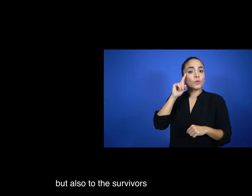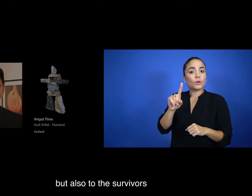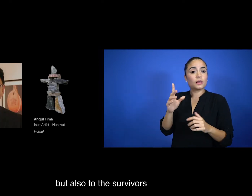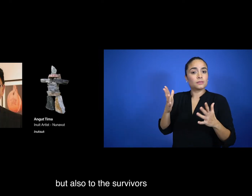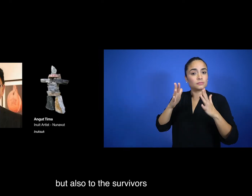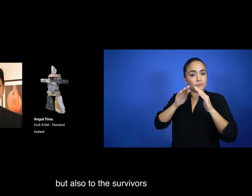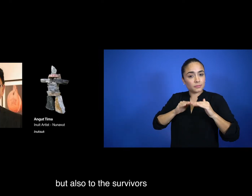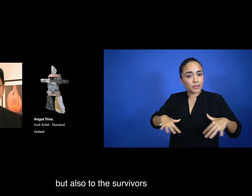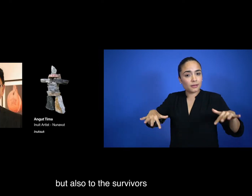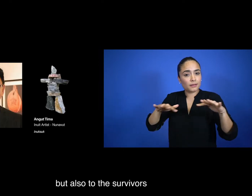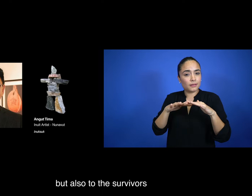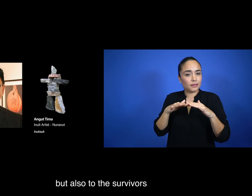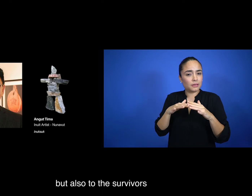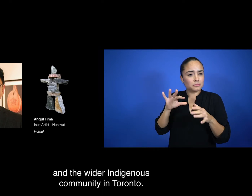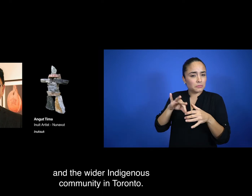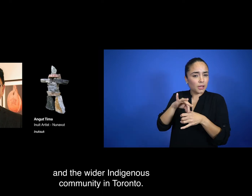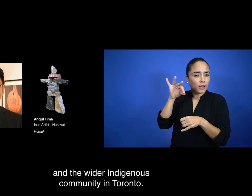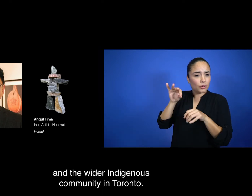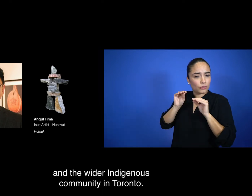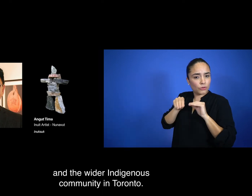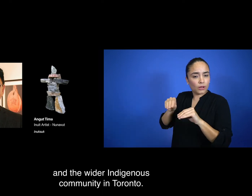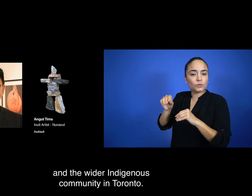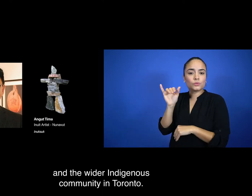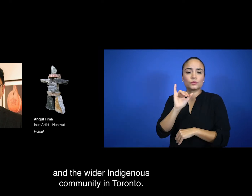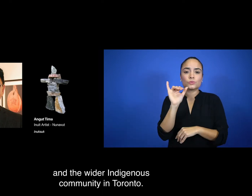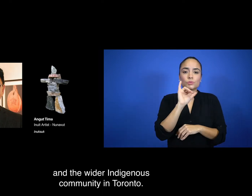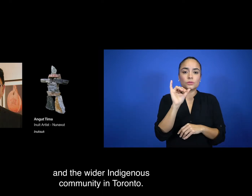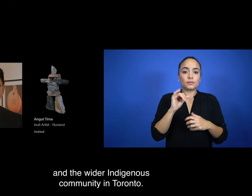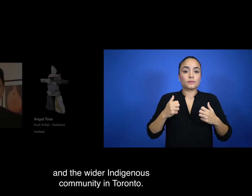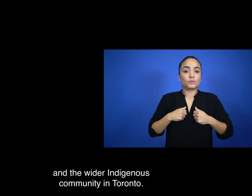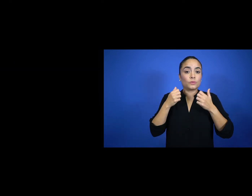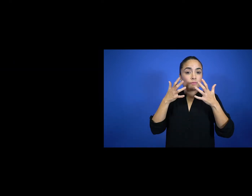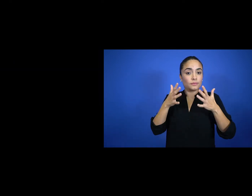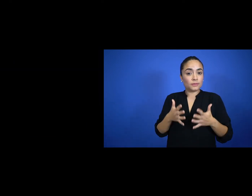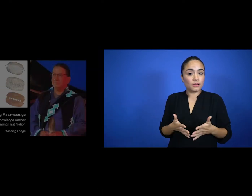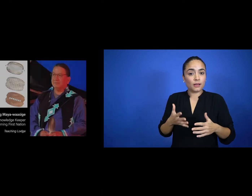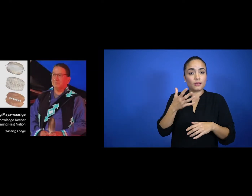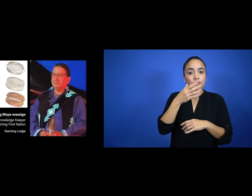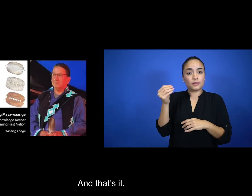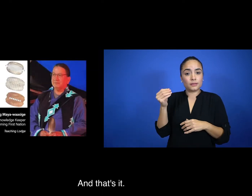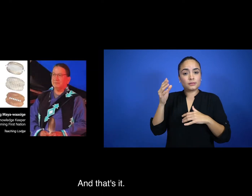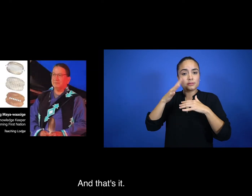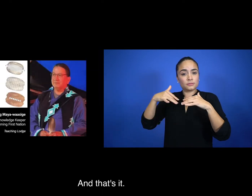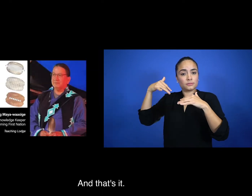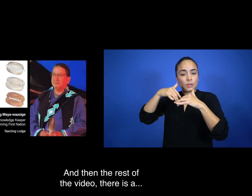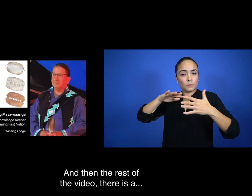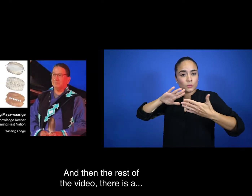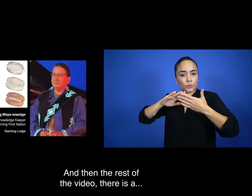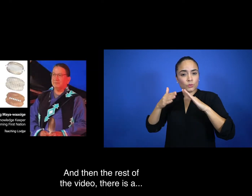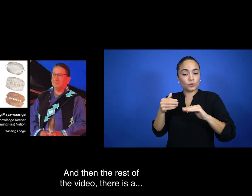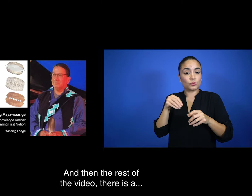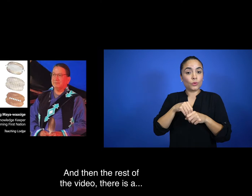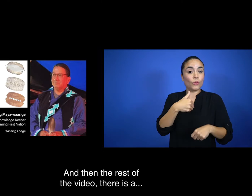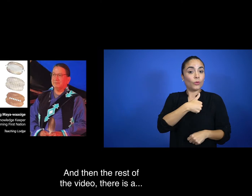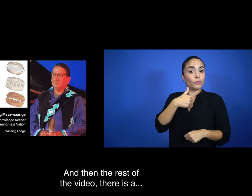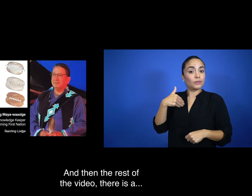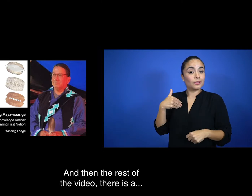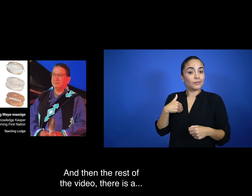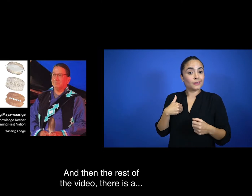to the survivors and the wider Indigenous community in Toronto. And that's it. And then the rest of the video, there's